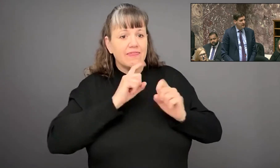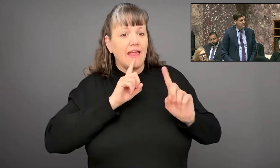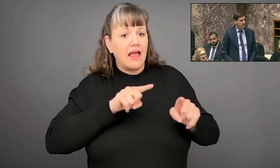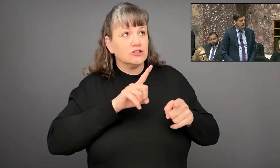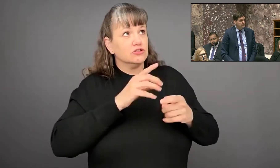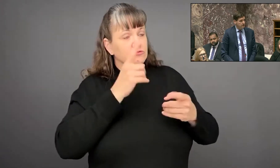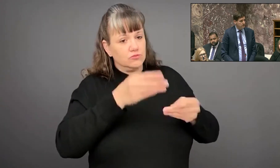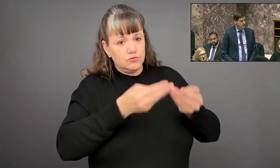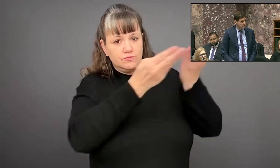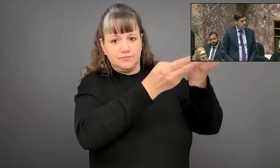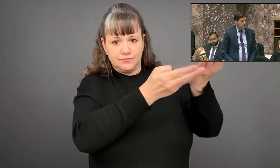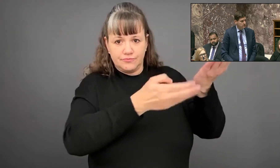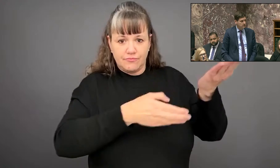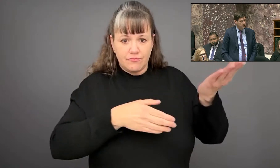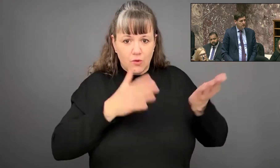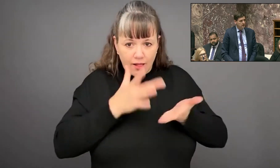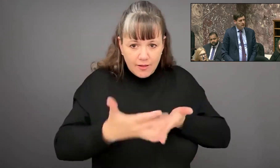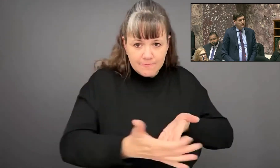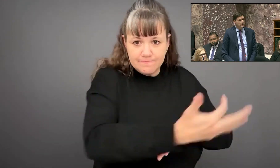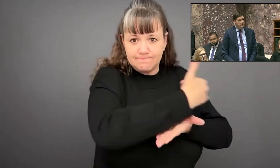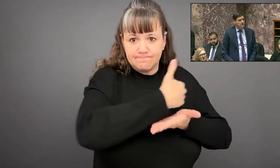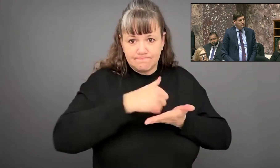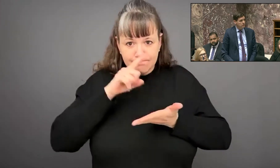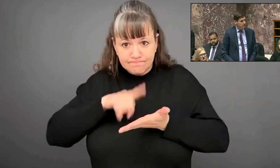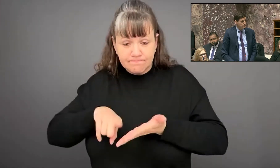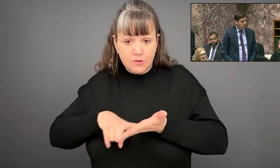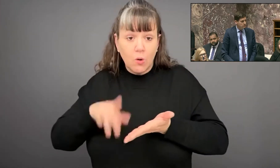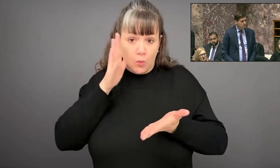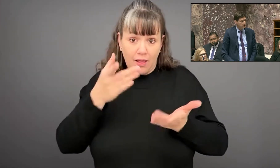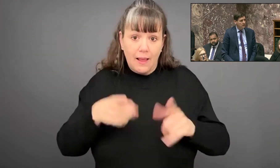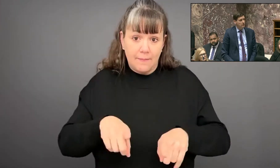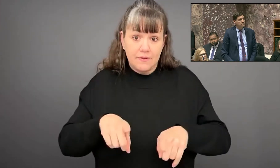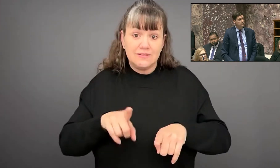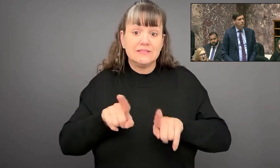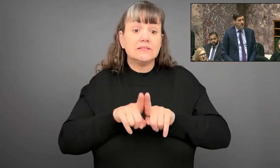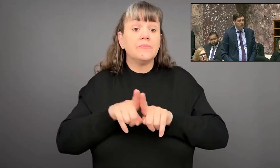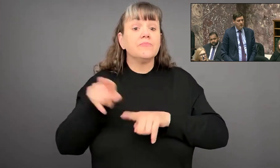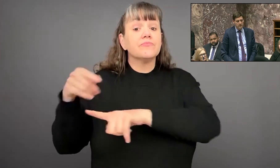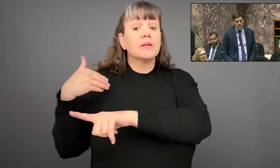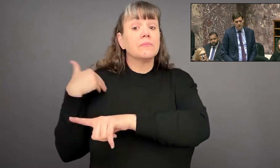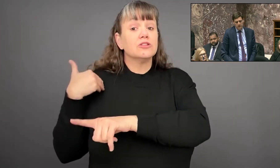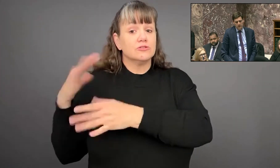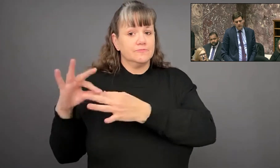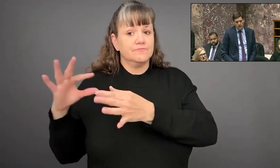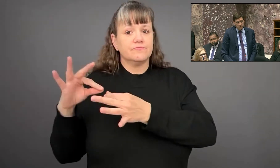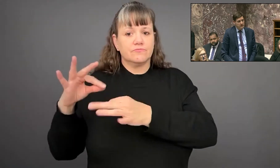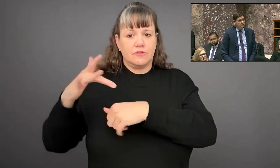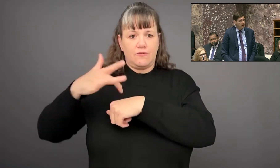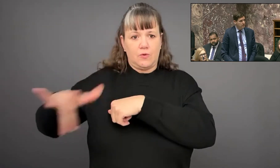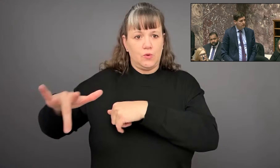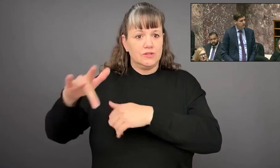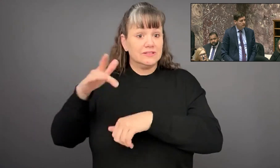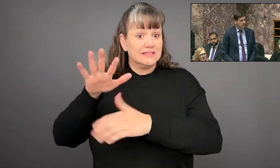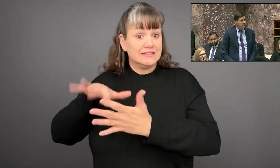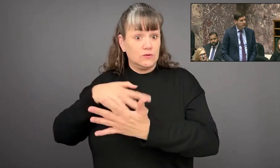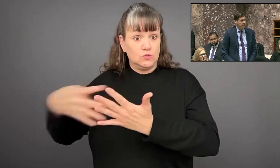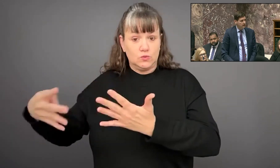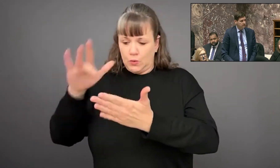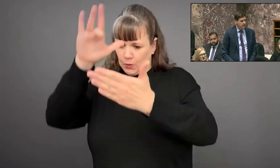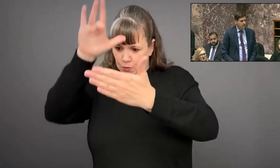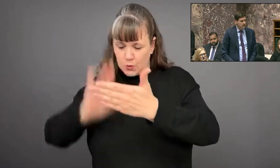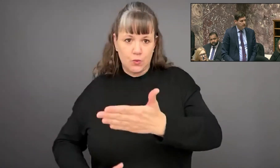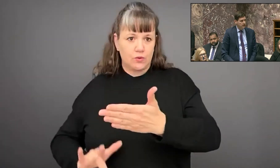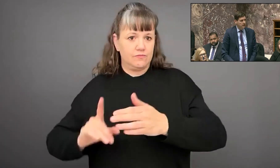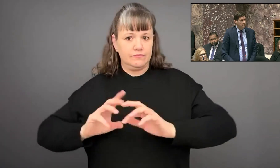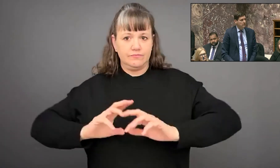in fact, cleared her schedule to meet with you, to talk with you one-on-one. I hope you take her up on that